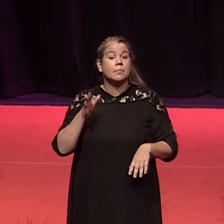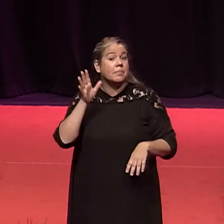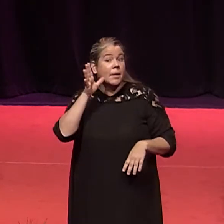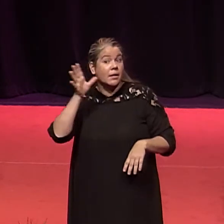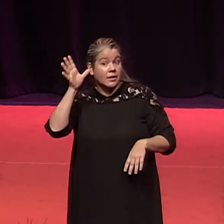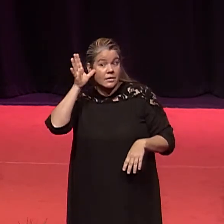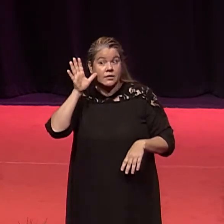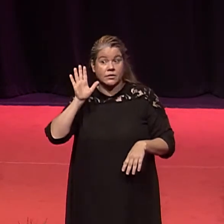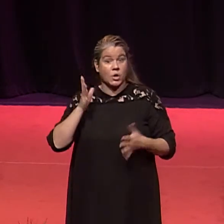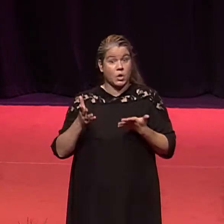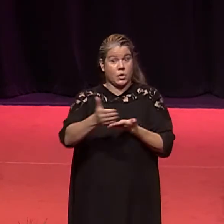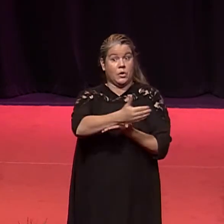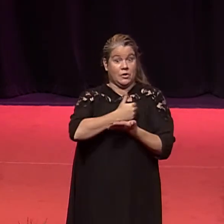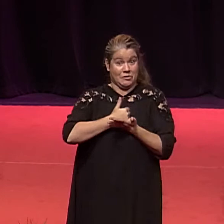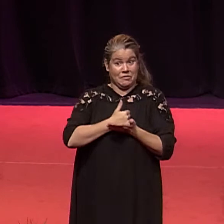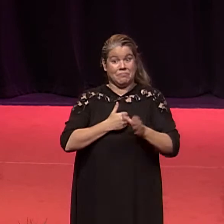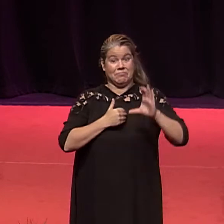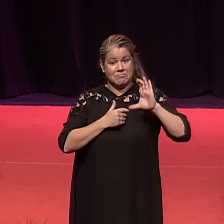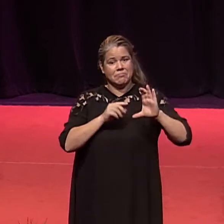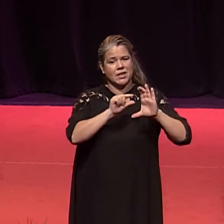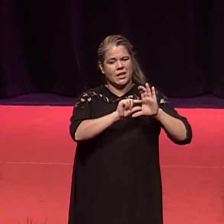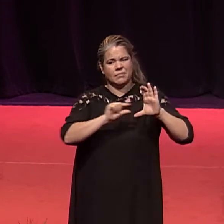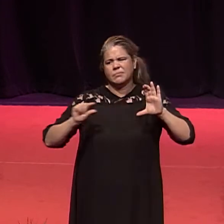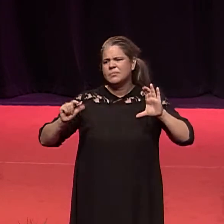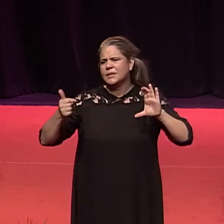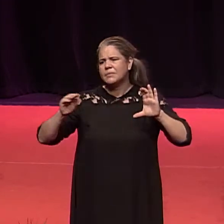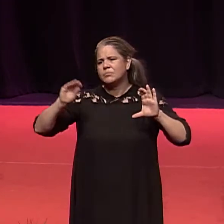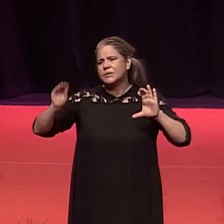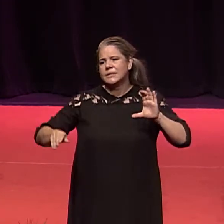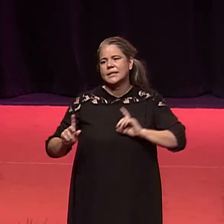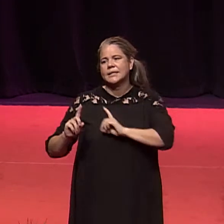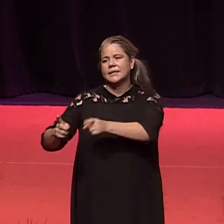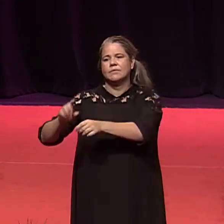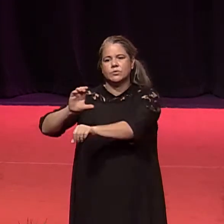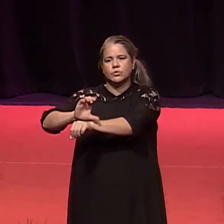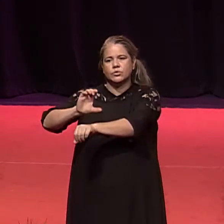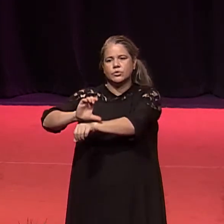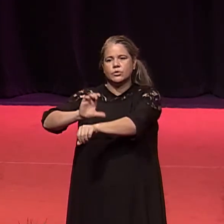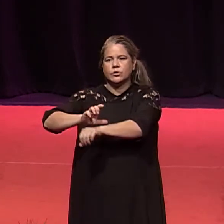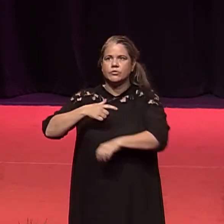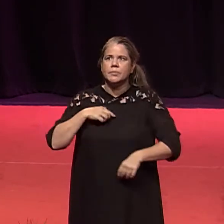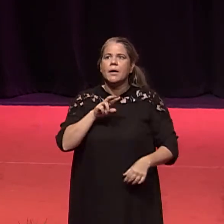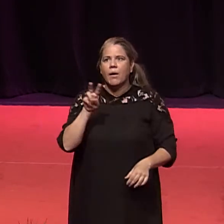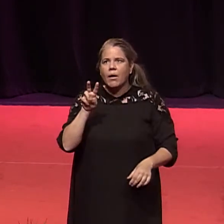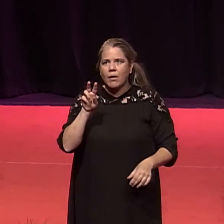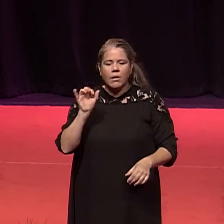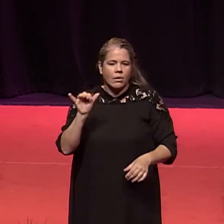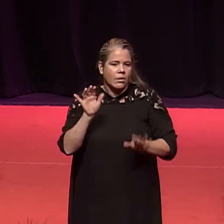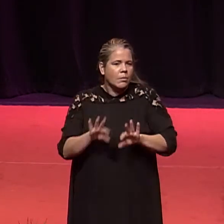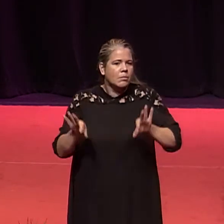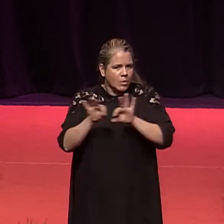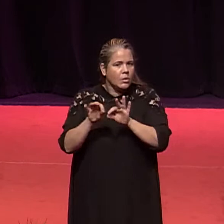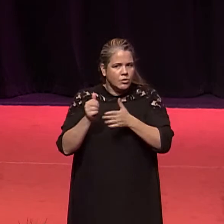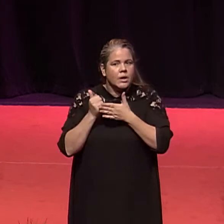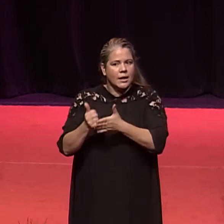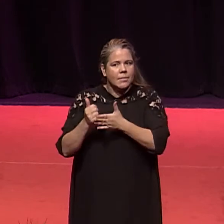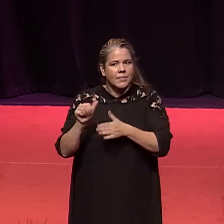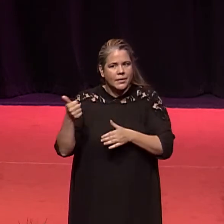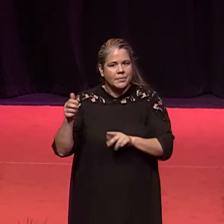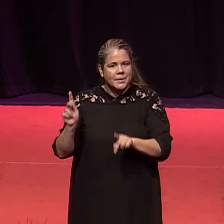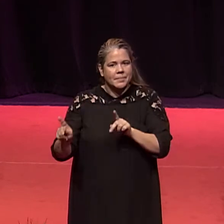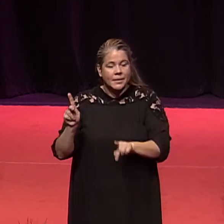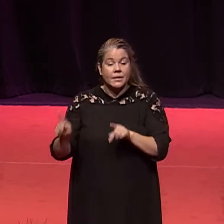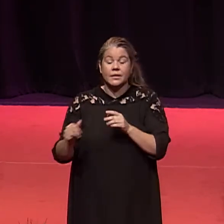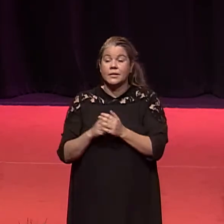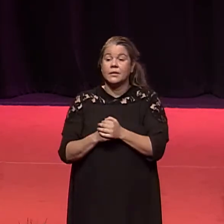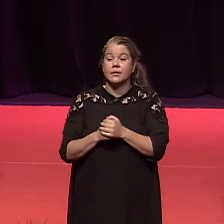they earned to the church. And they made it very clear to me about the importance of giving and helping others. But their charity went beyond